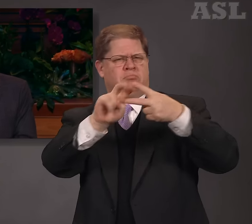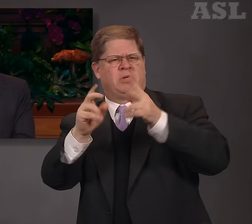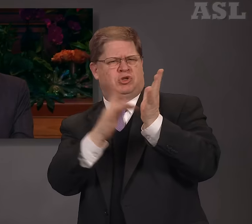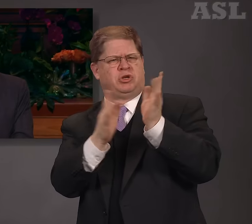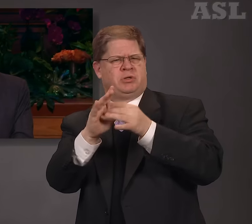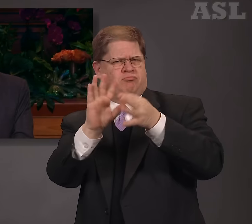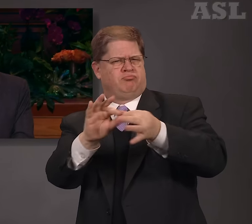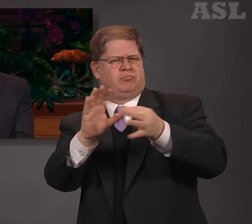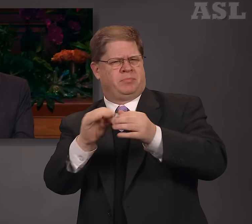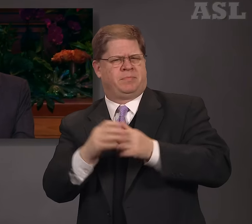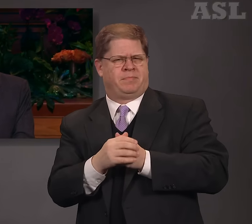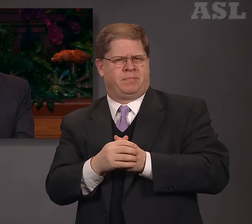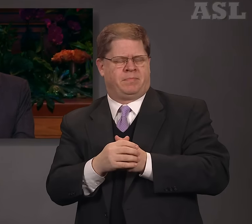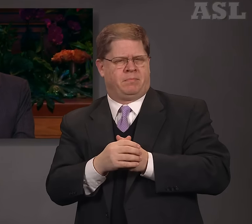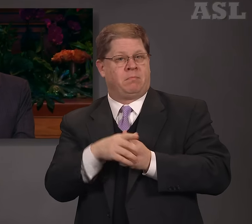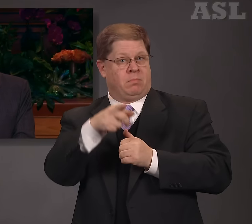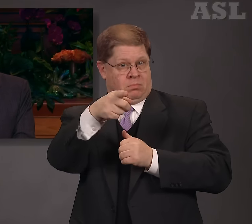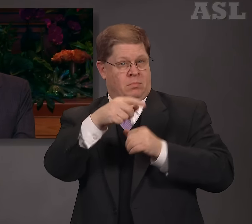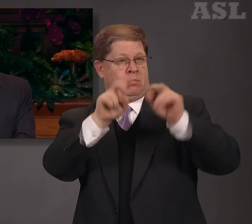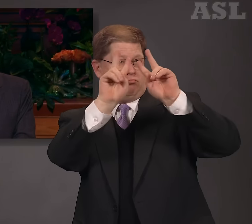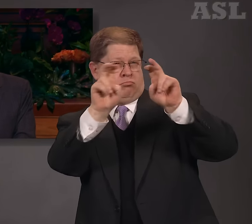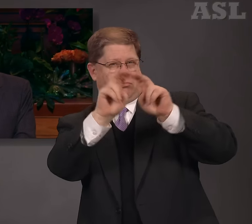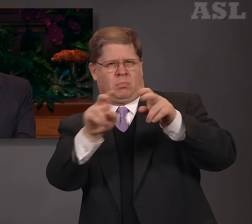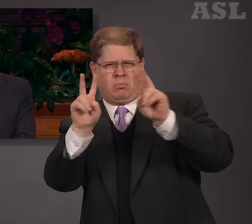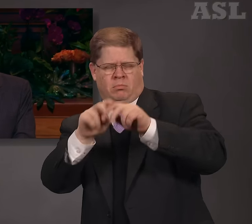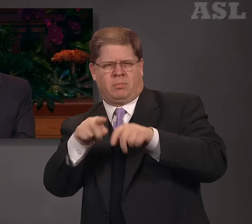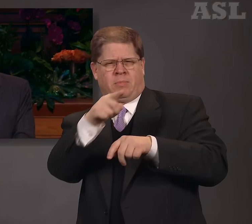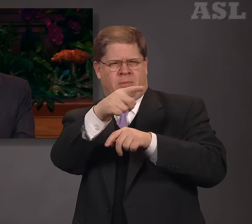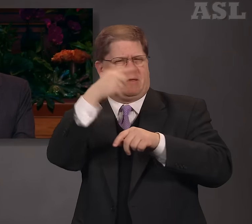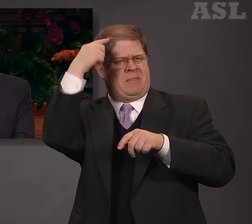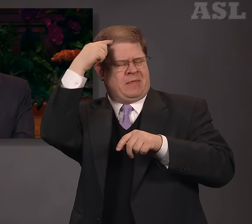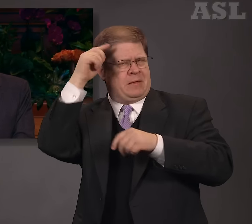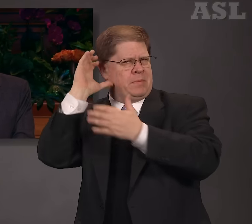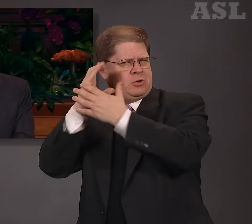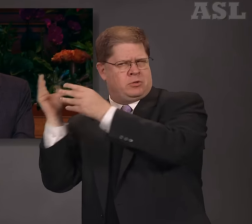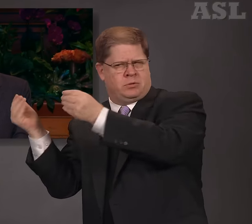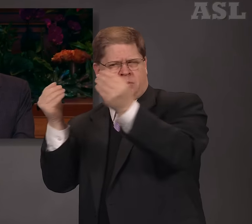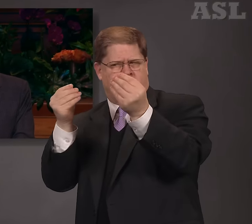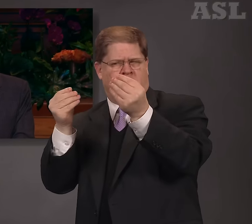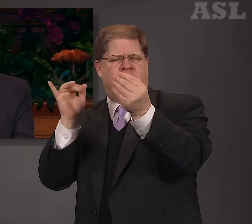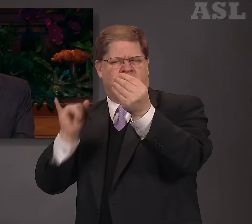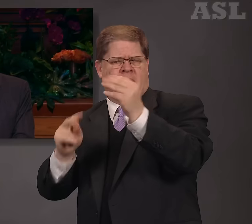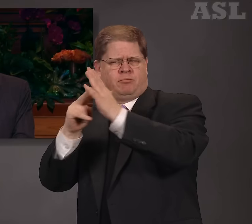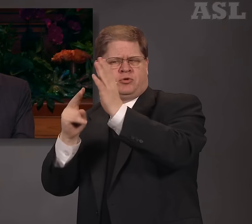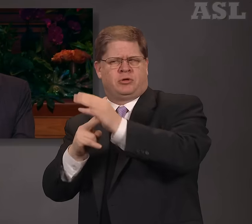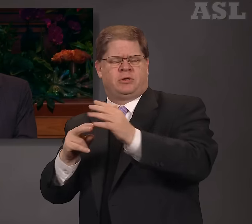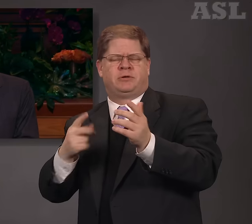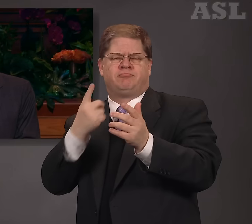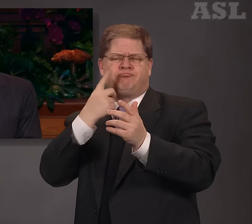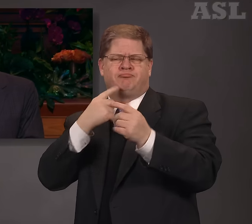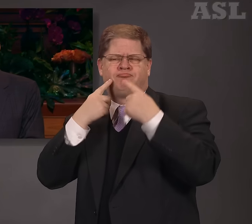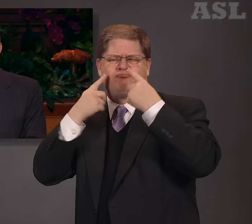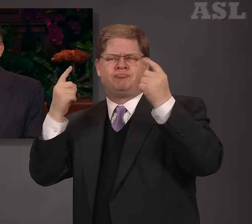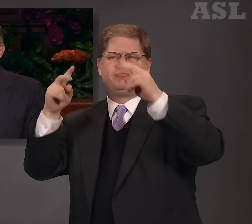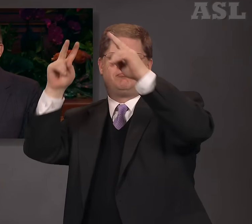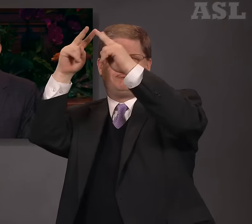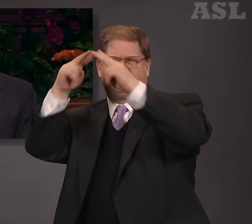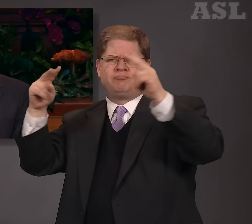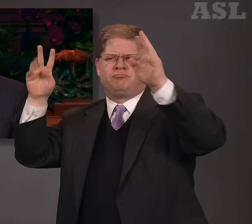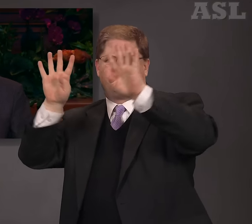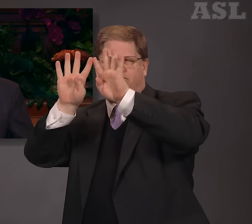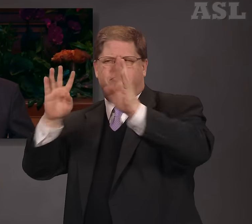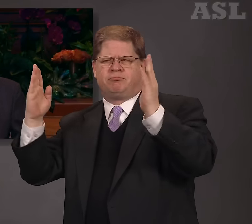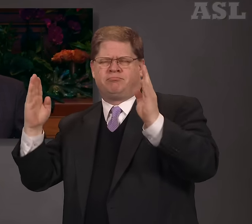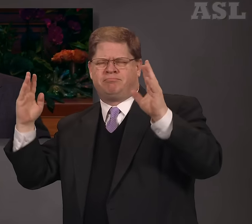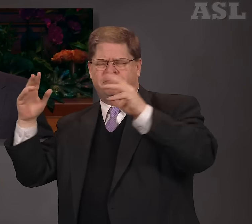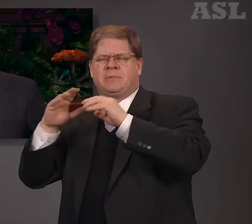and recited in Jesus Christ's response. As we do so, let the image of the majestic suspension bridge